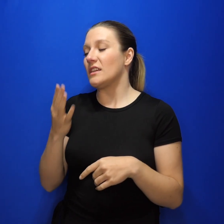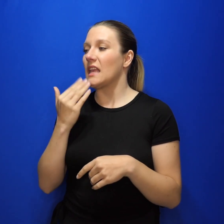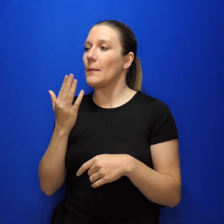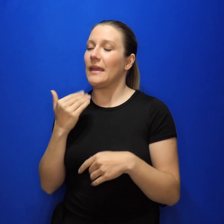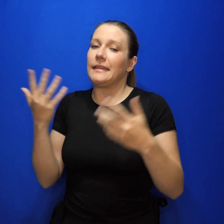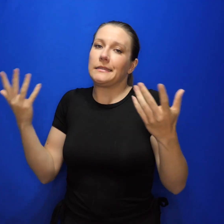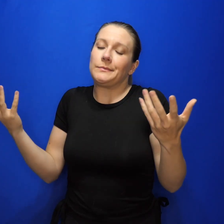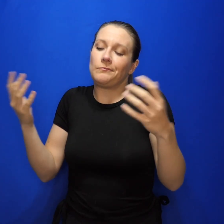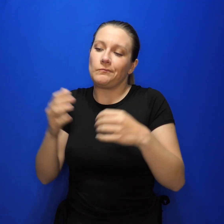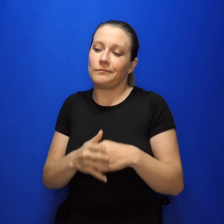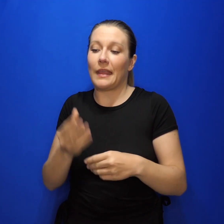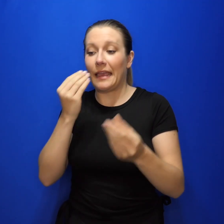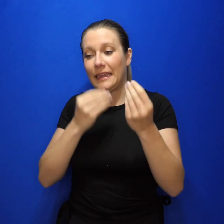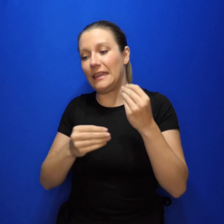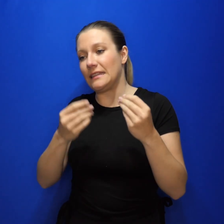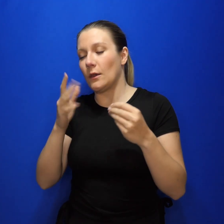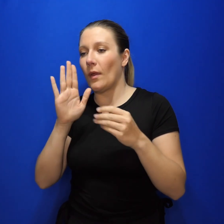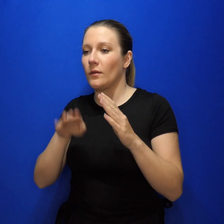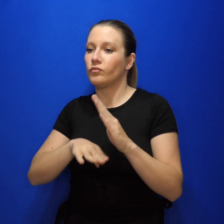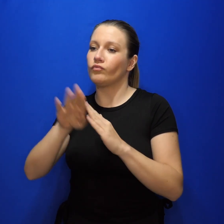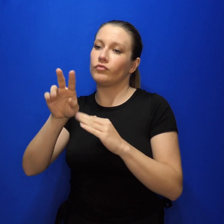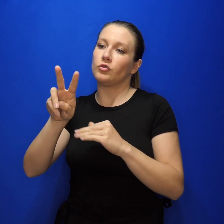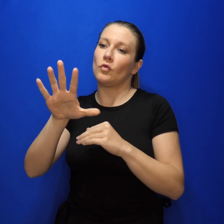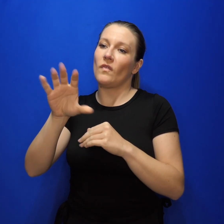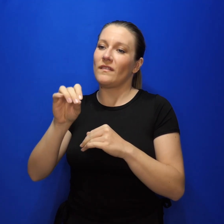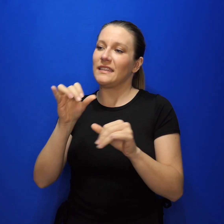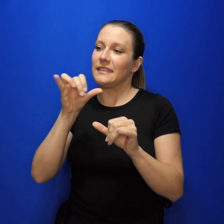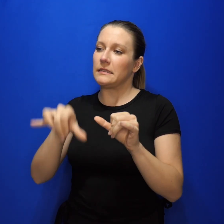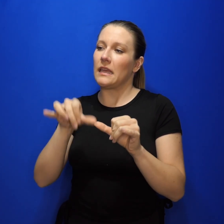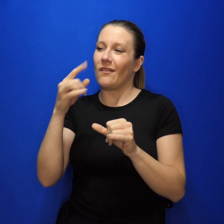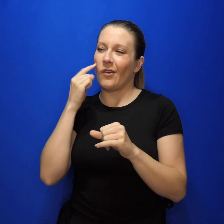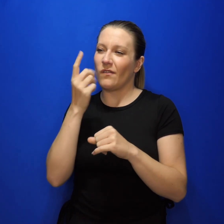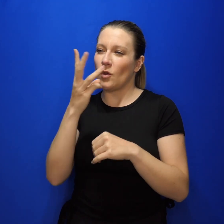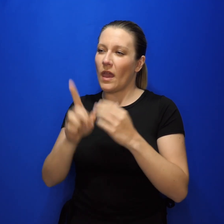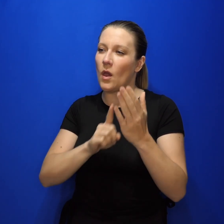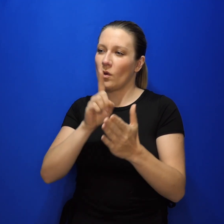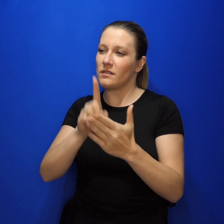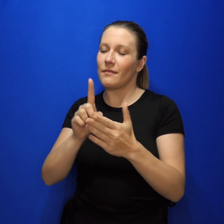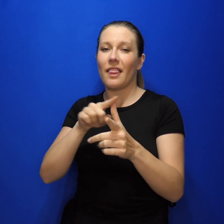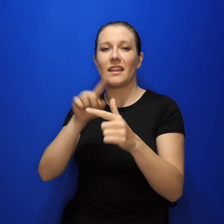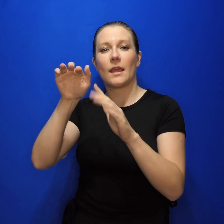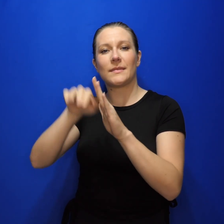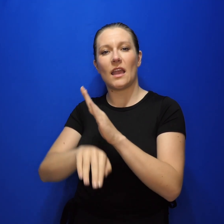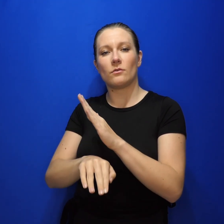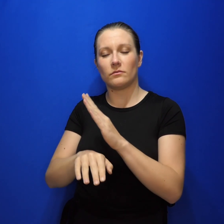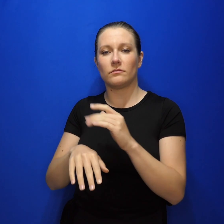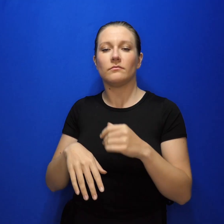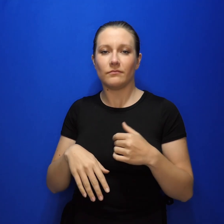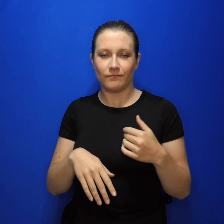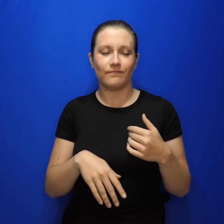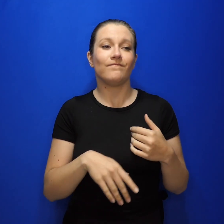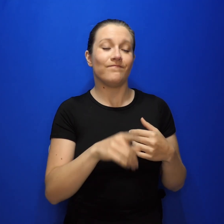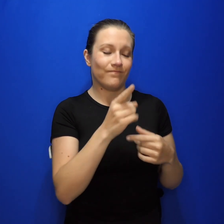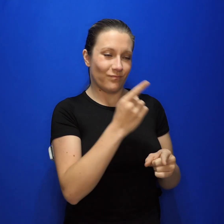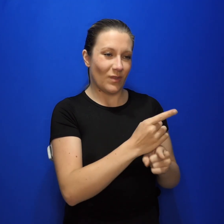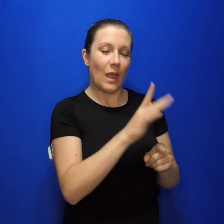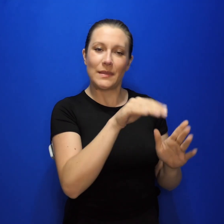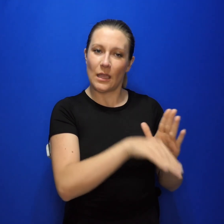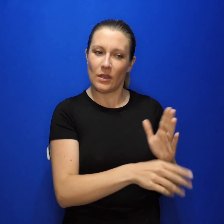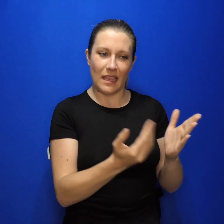is what diabetes is. I eat, my blood sugar goes to 250. It stays there for a couple of hours. And then it comes down. Crap, and it comes back down again. Yeah.